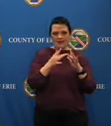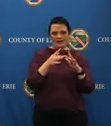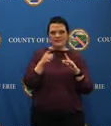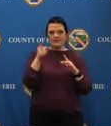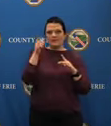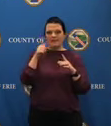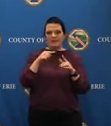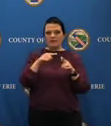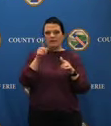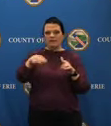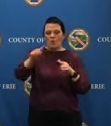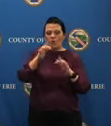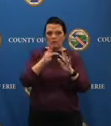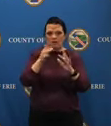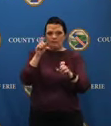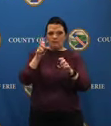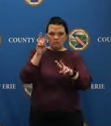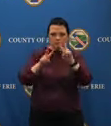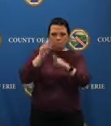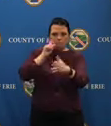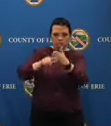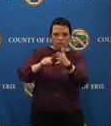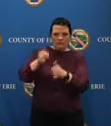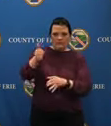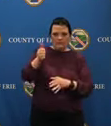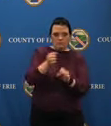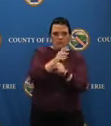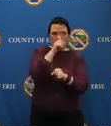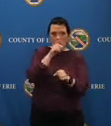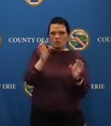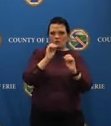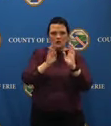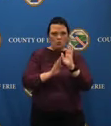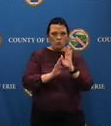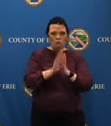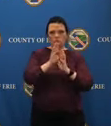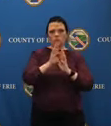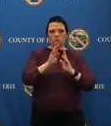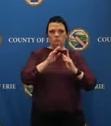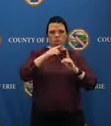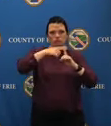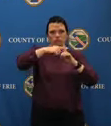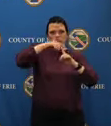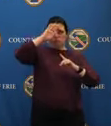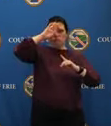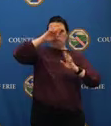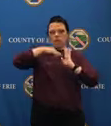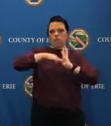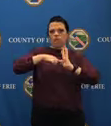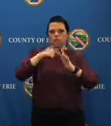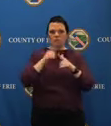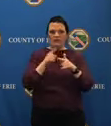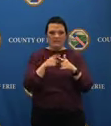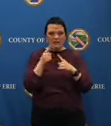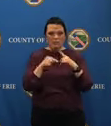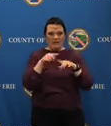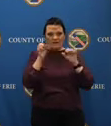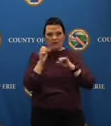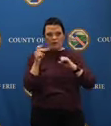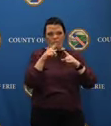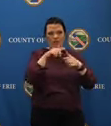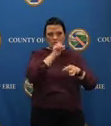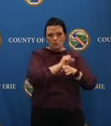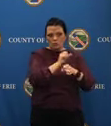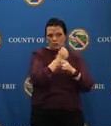monitor themselves and make sure that they don't develop any fever symptoms. And then we know when they can return to the workforce